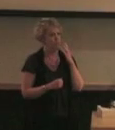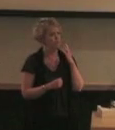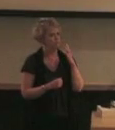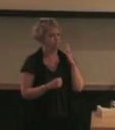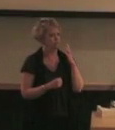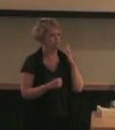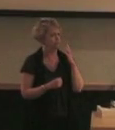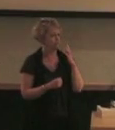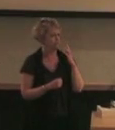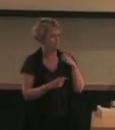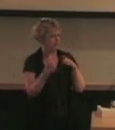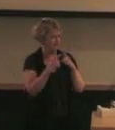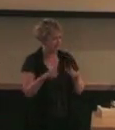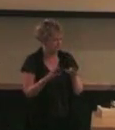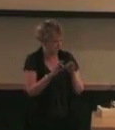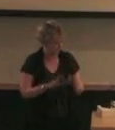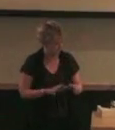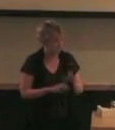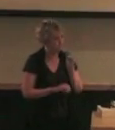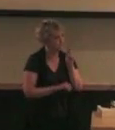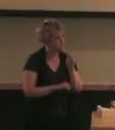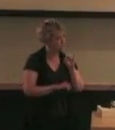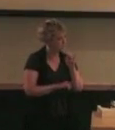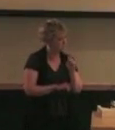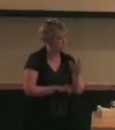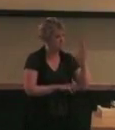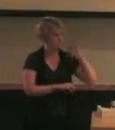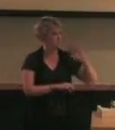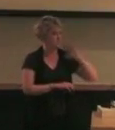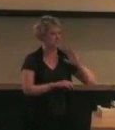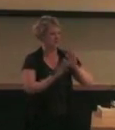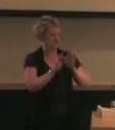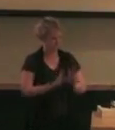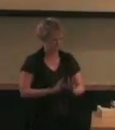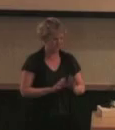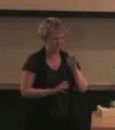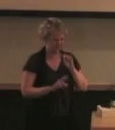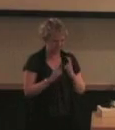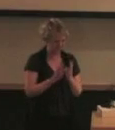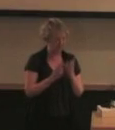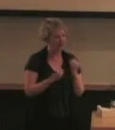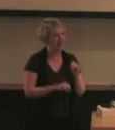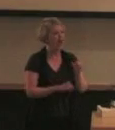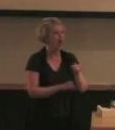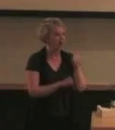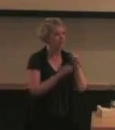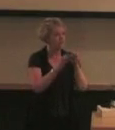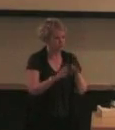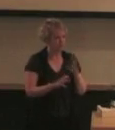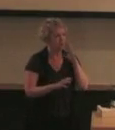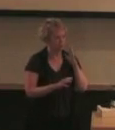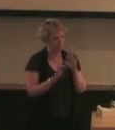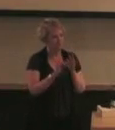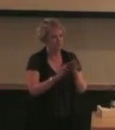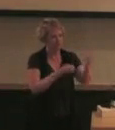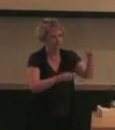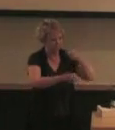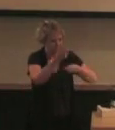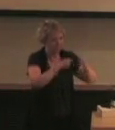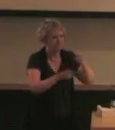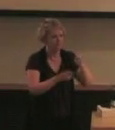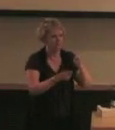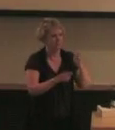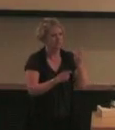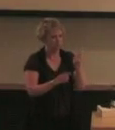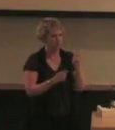interpreters. Actually, Sue Jones was one of our former interpreters, and we have another interpreter that will be interpreting shortly, who is